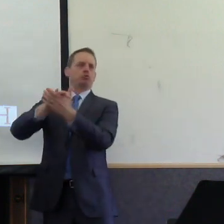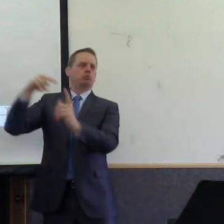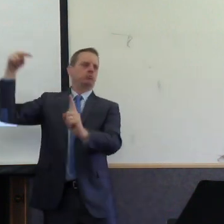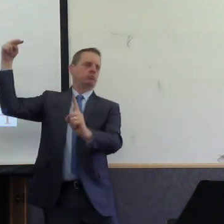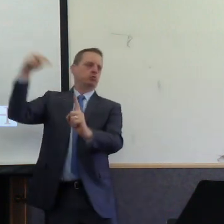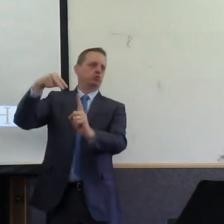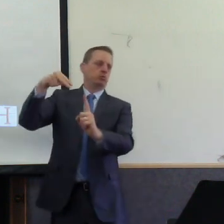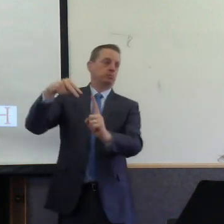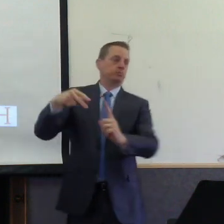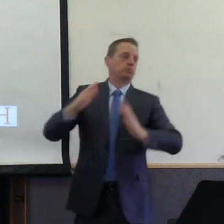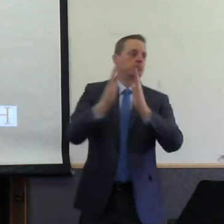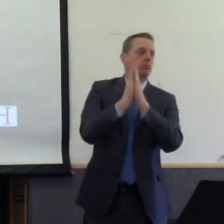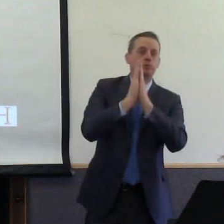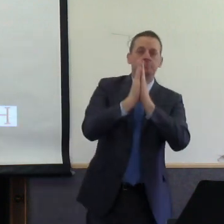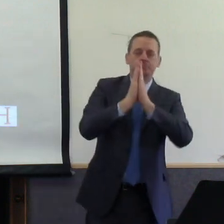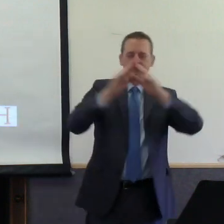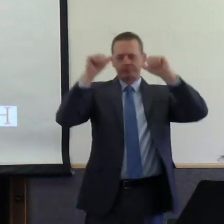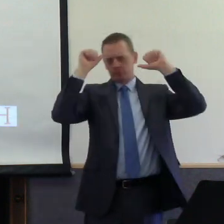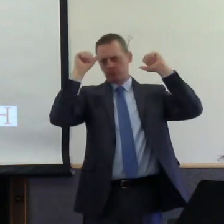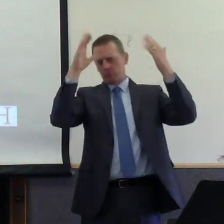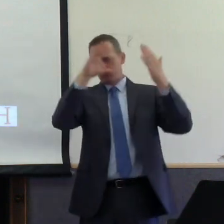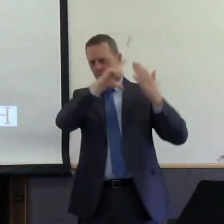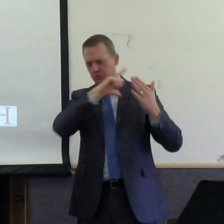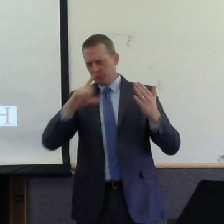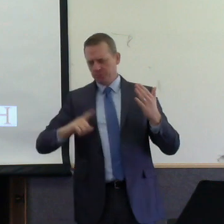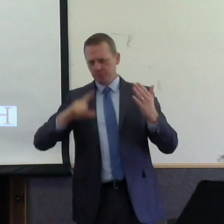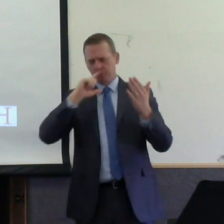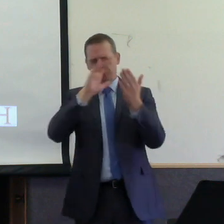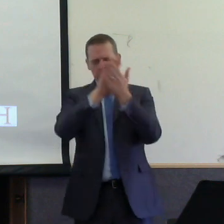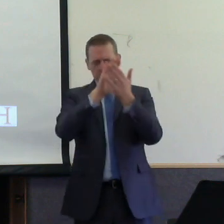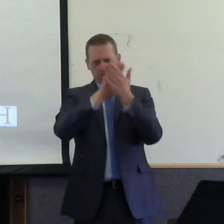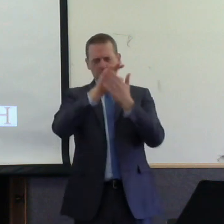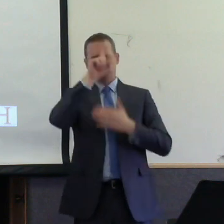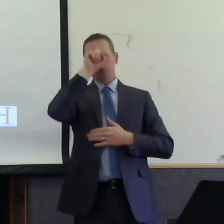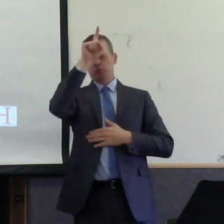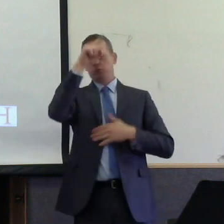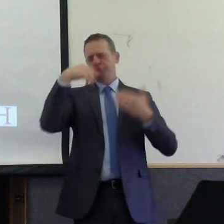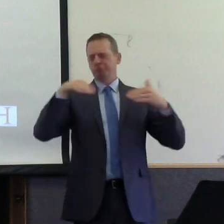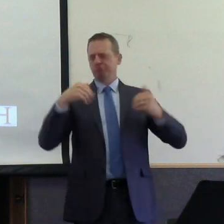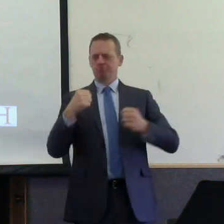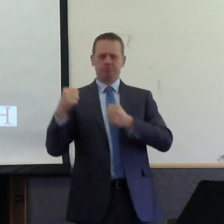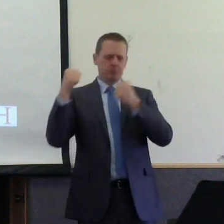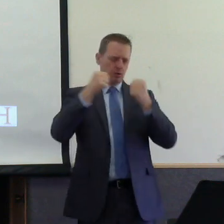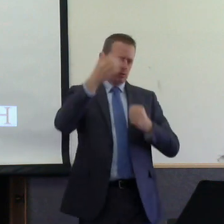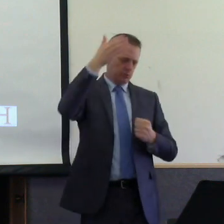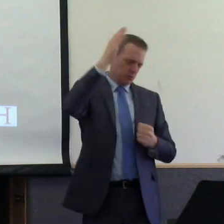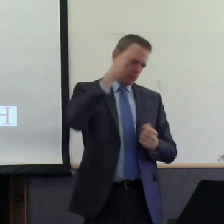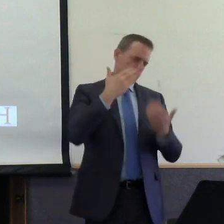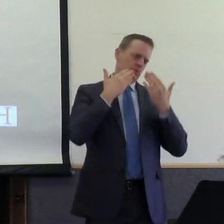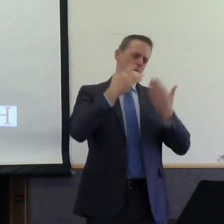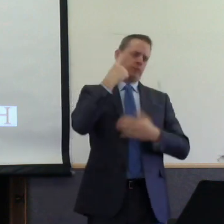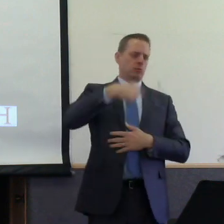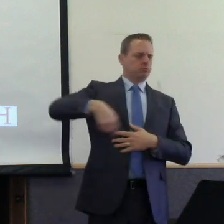simple. But I will explain to God's view on it. Listen to the Father. Explain to Almighty